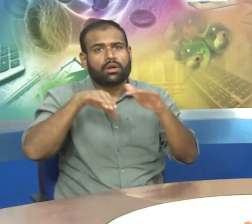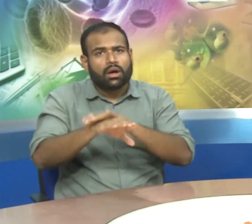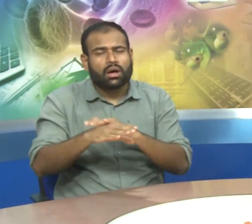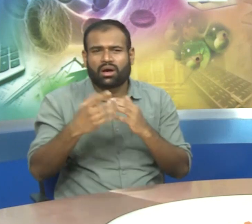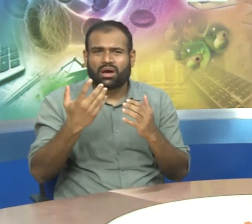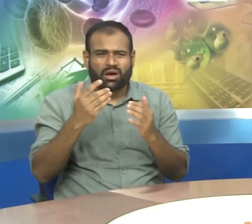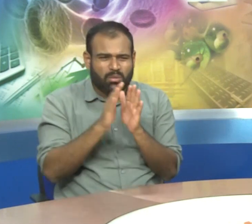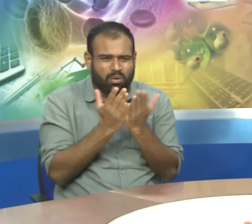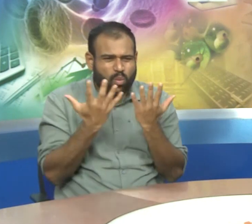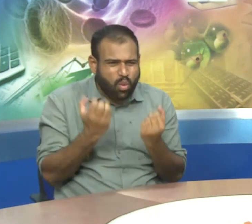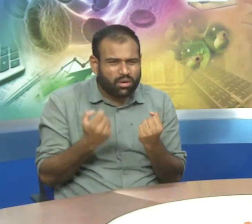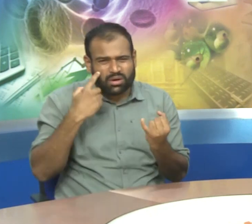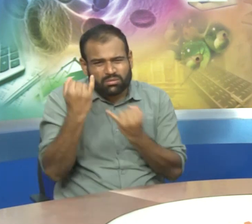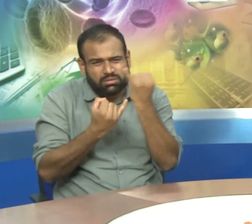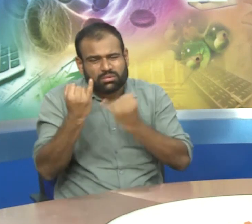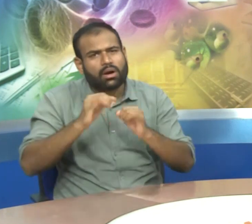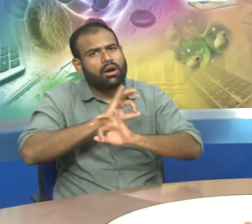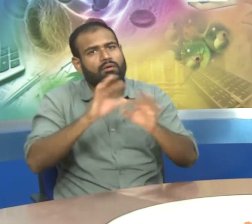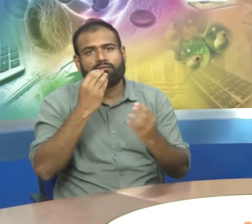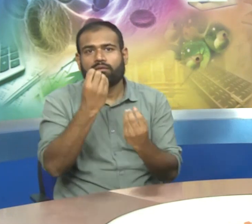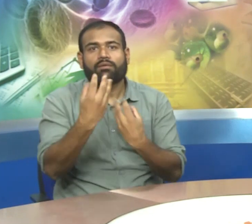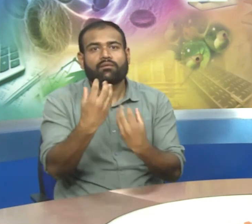OPAC. OPAC is Online Public Access Catalog.